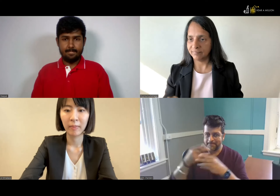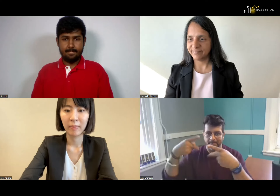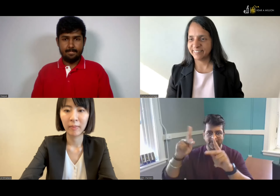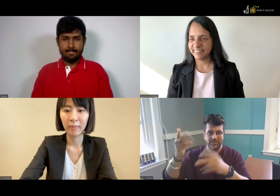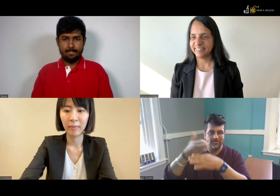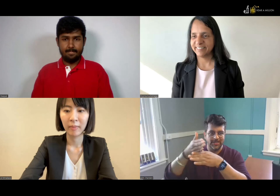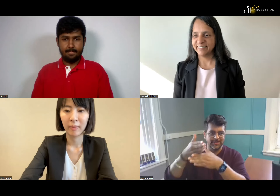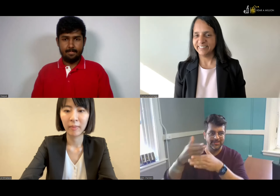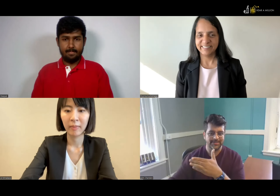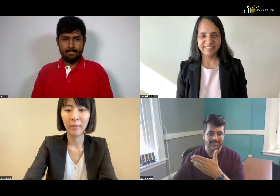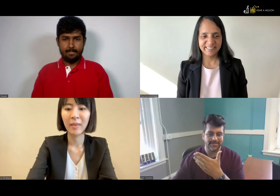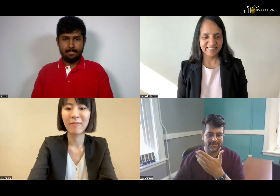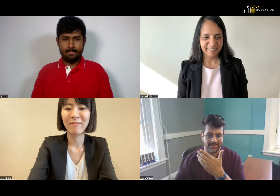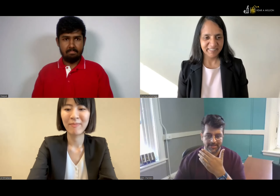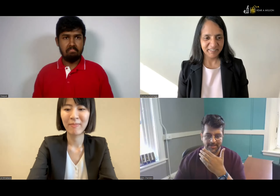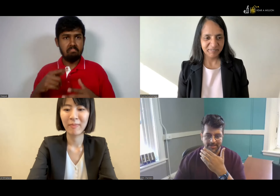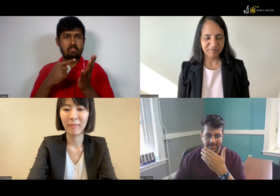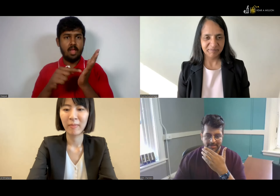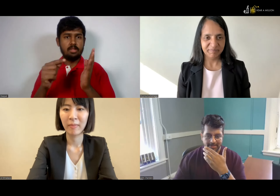I need permission to share screen.